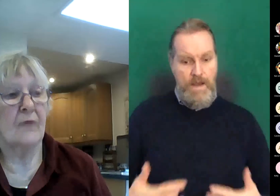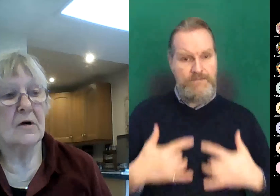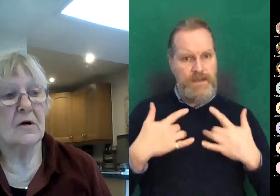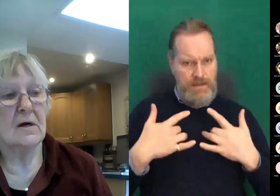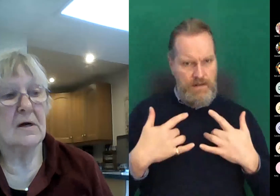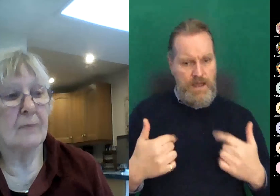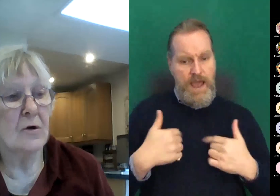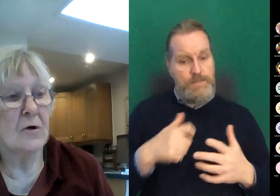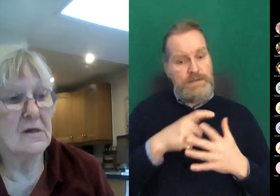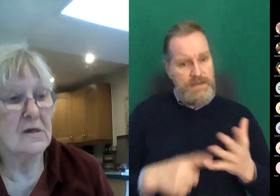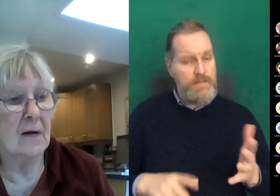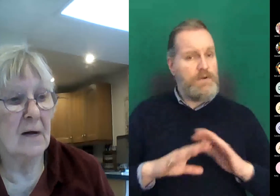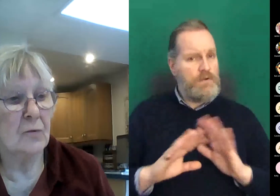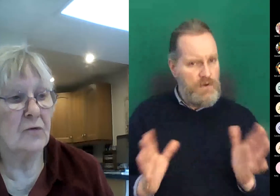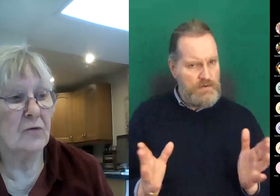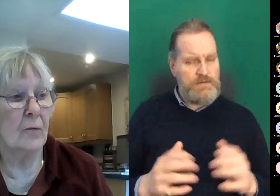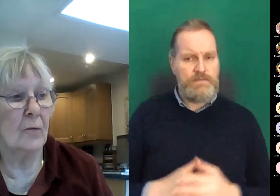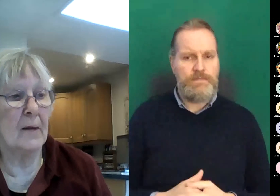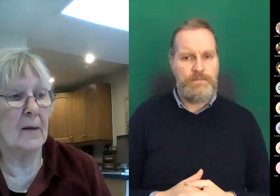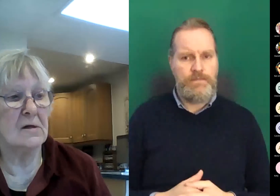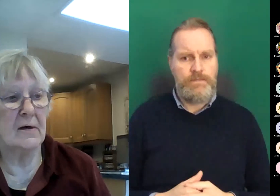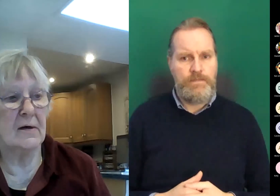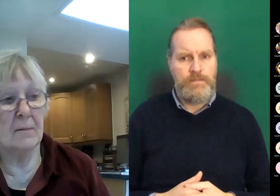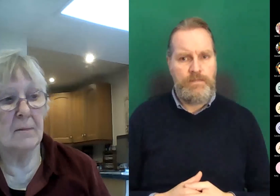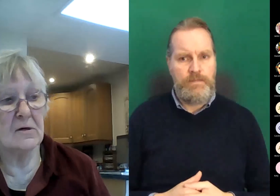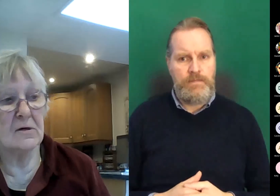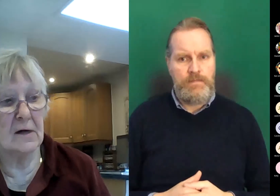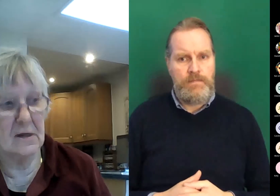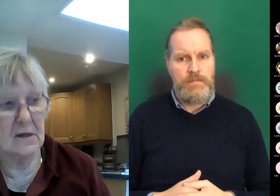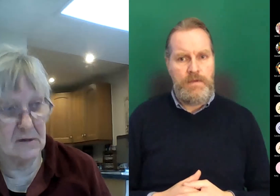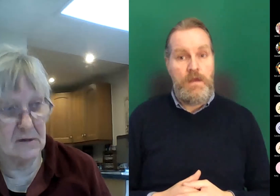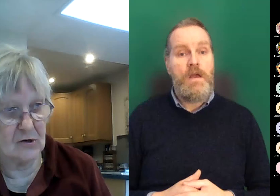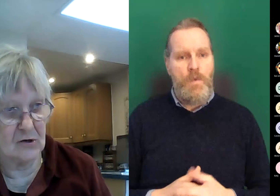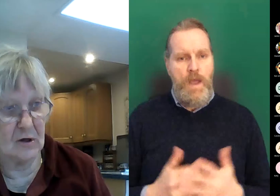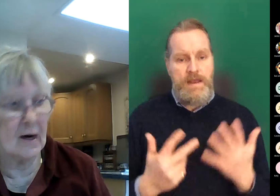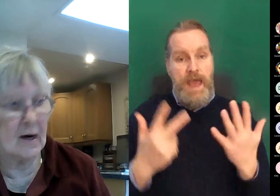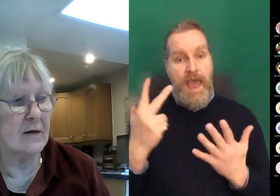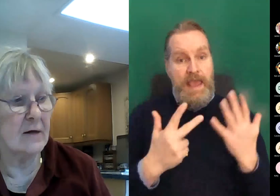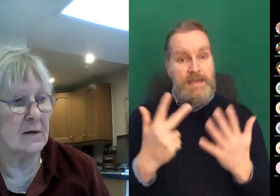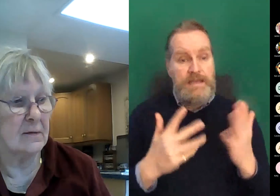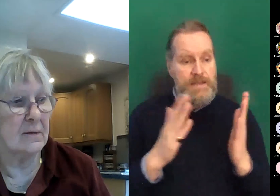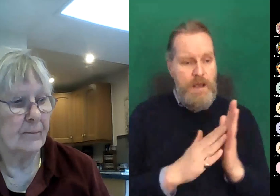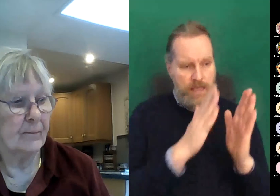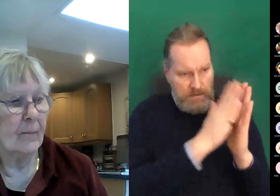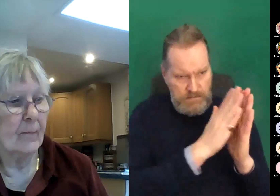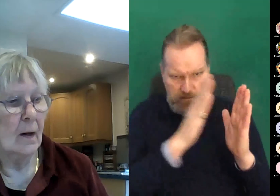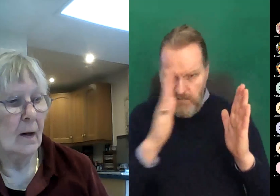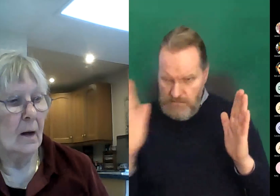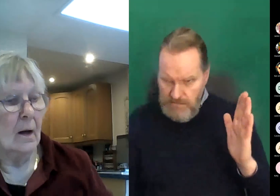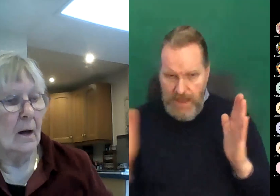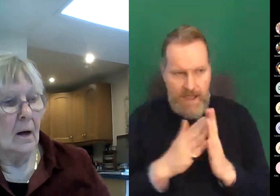Paul drafted a detailed policy statement which formed the basis of 18 months intense discussion and analysis.